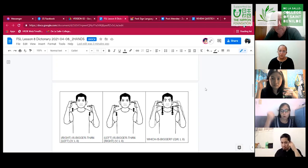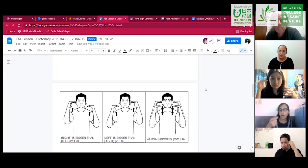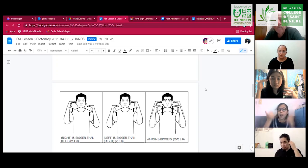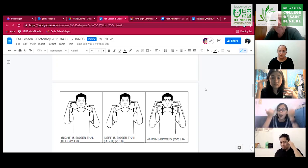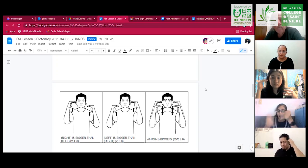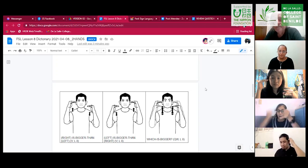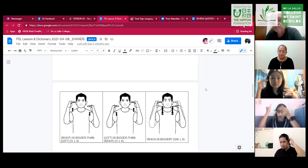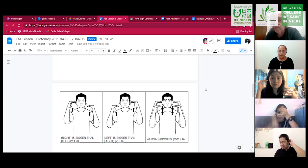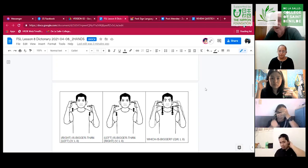Yeah.